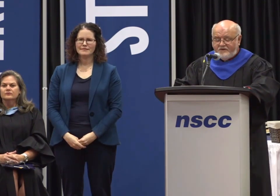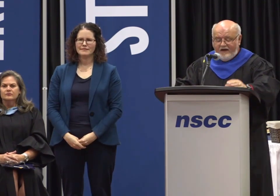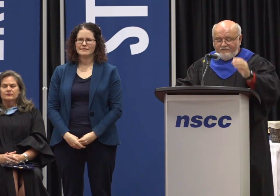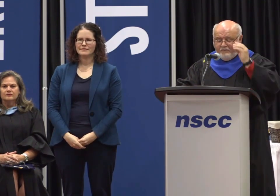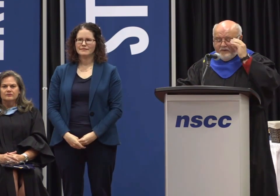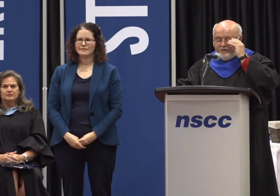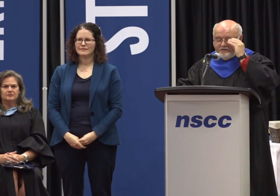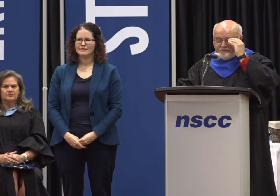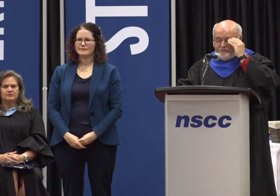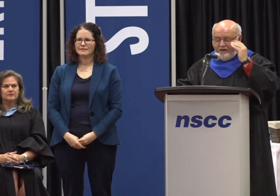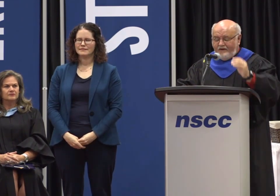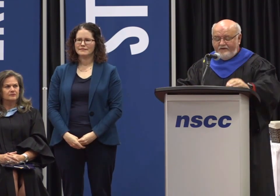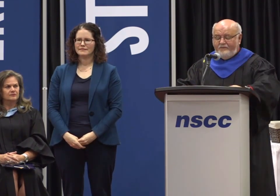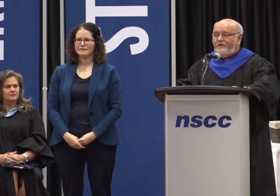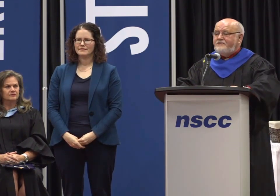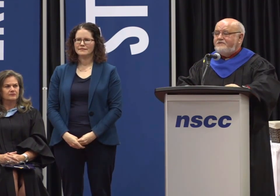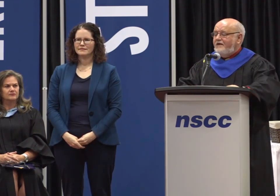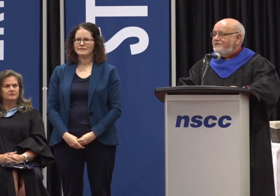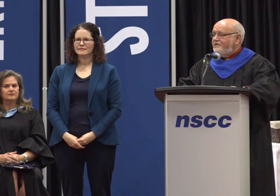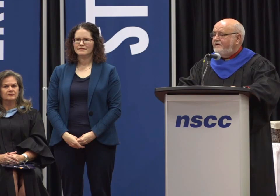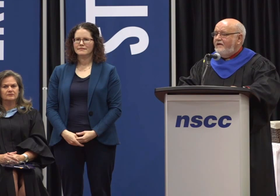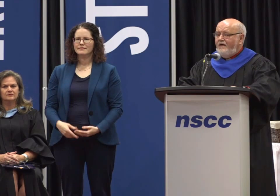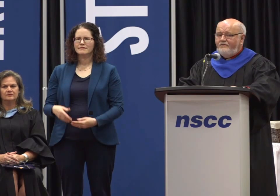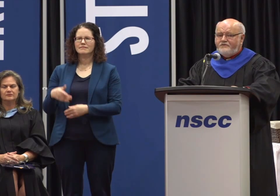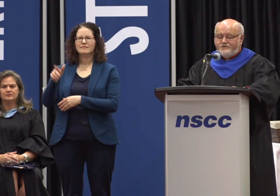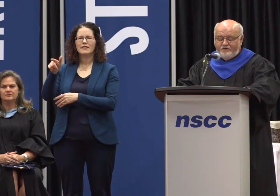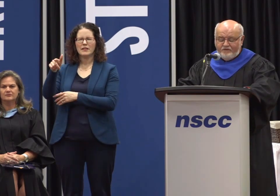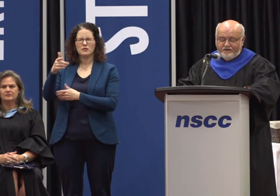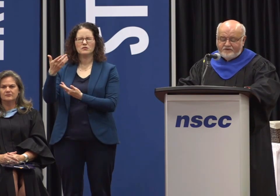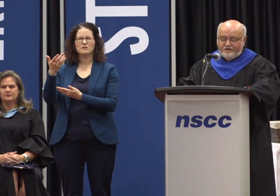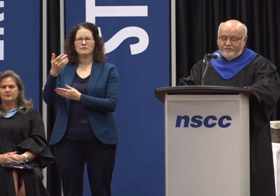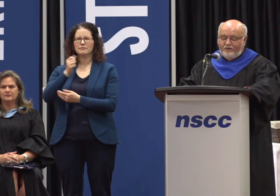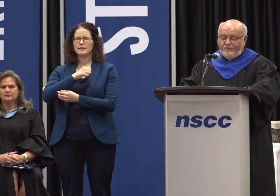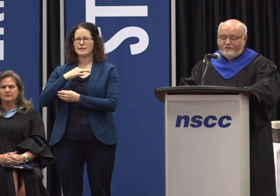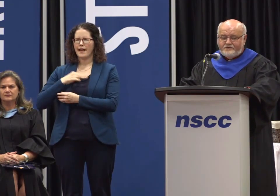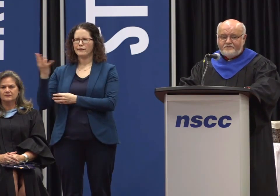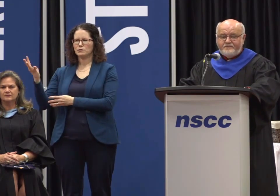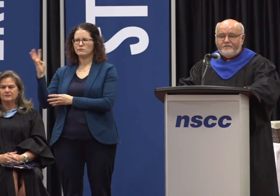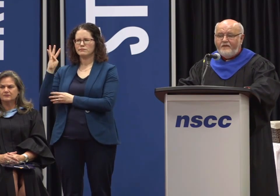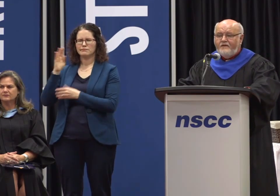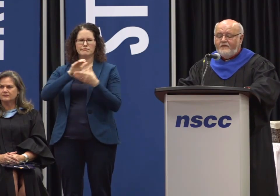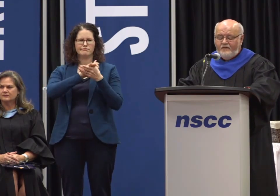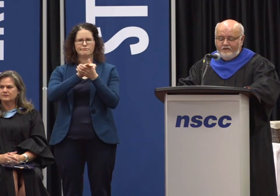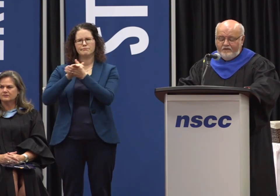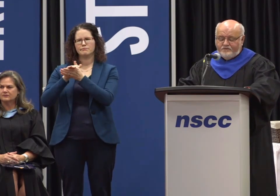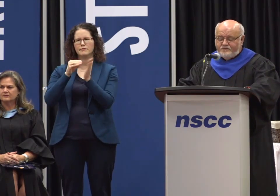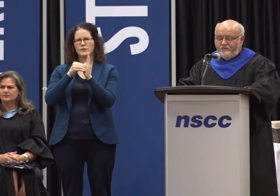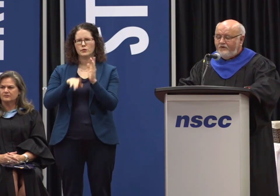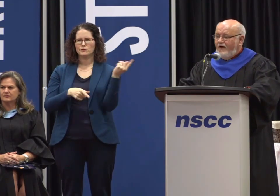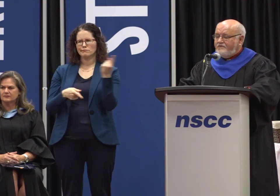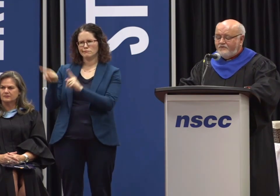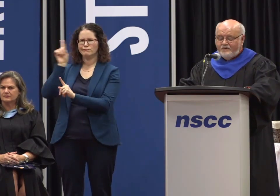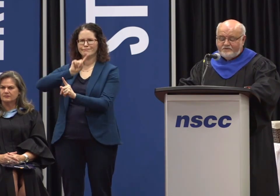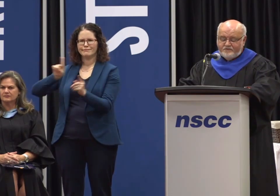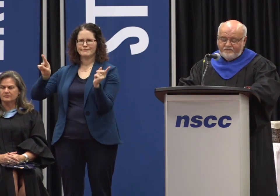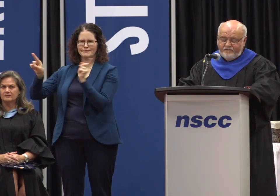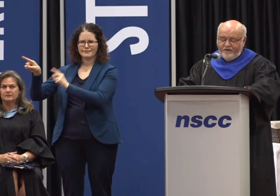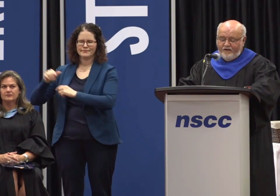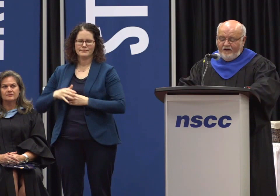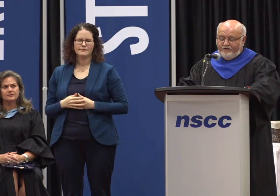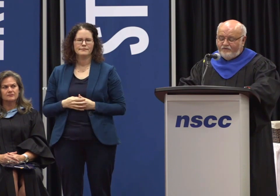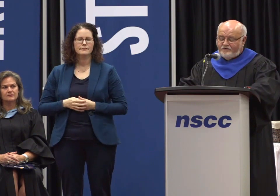Later, our staff will be participating in the presentation of the certificates and diplomas. So to the